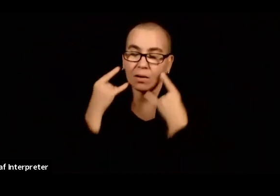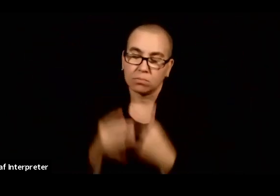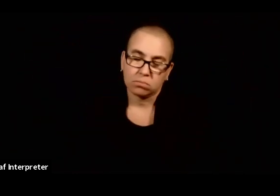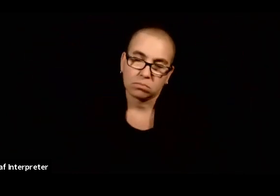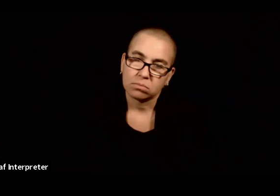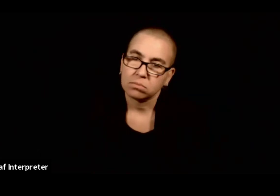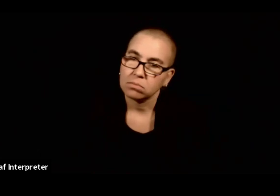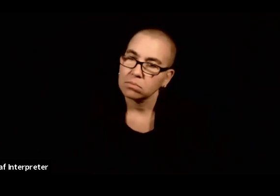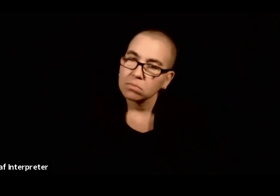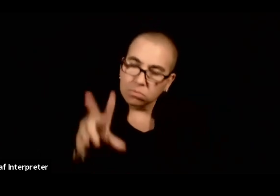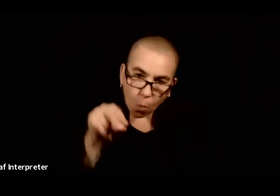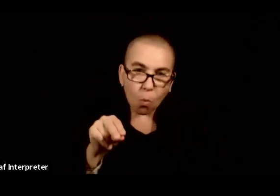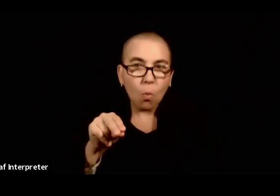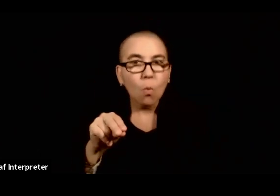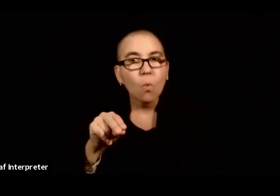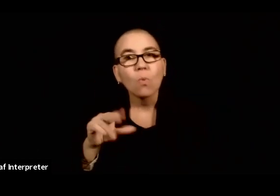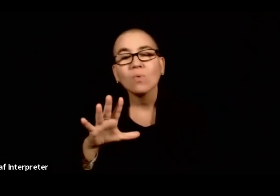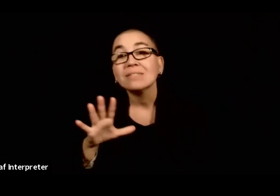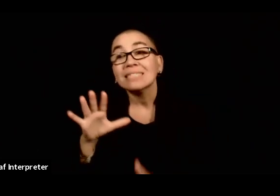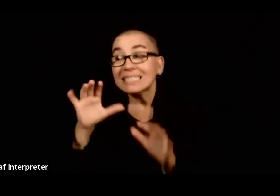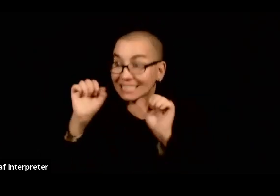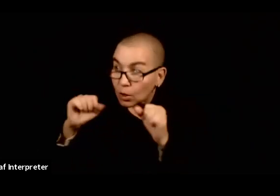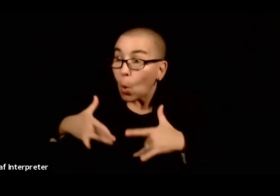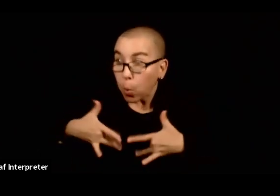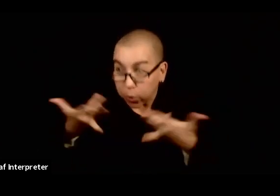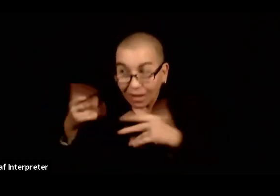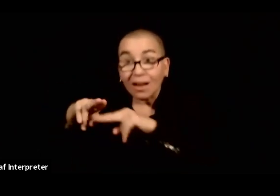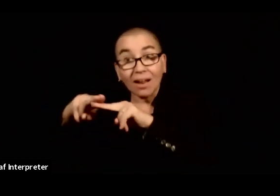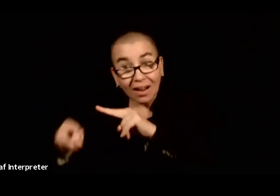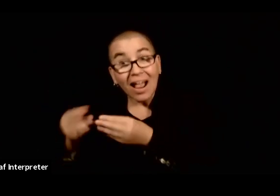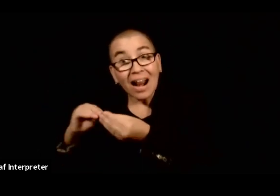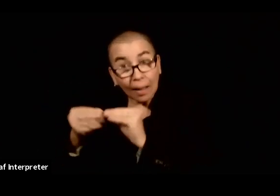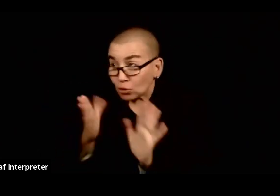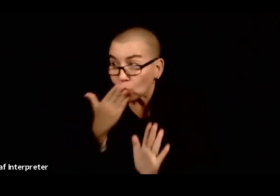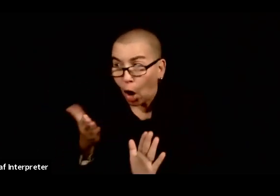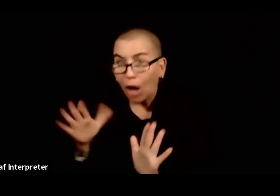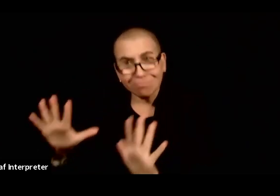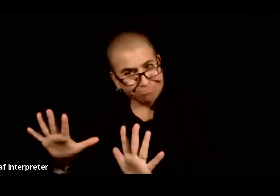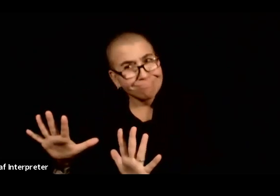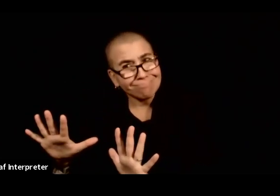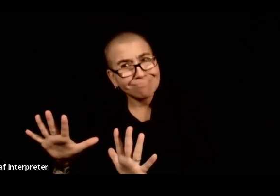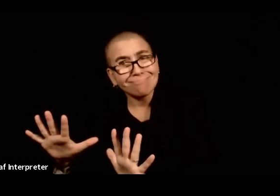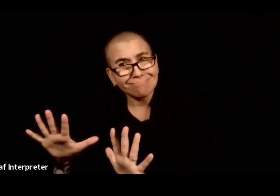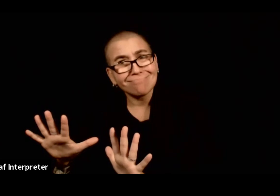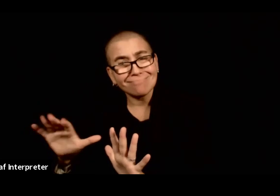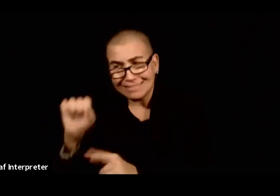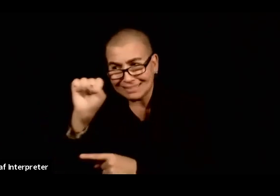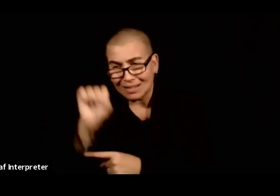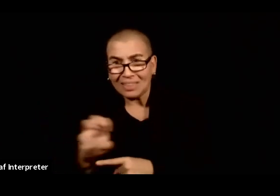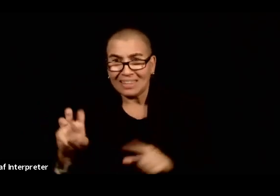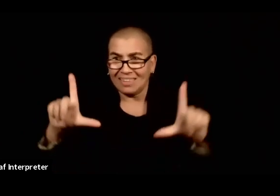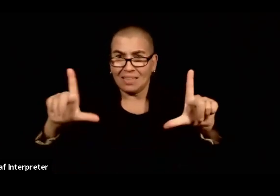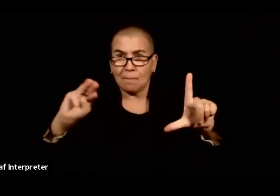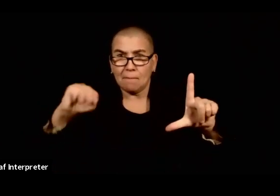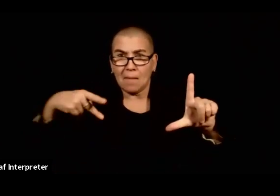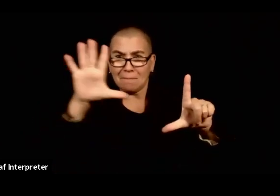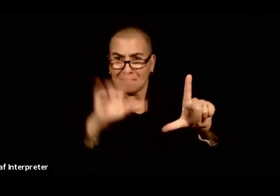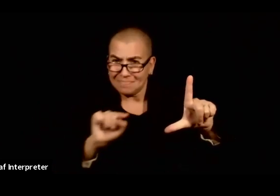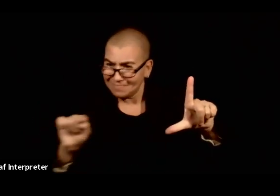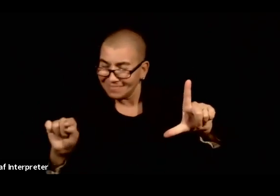we're seeing some more stability in southeastern Minnesota, but COVID is spreading across the state and across the country.